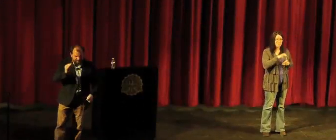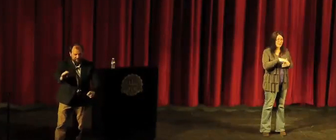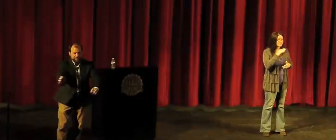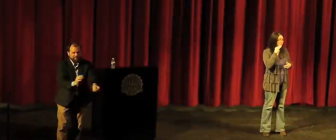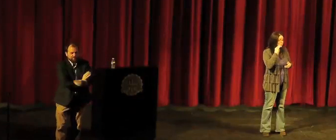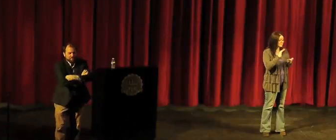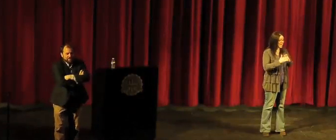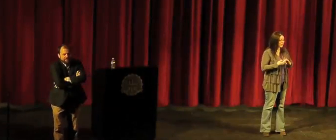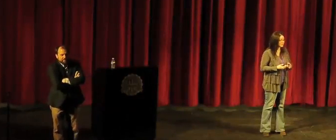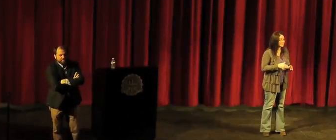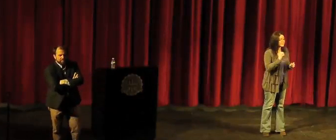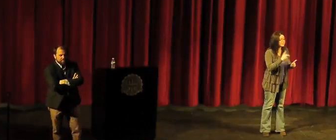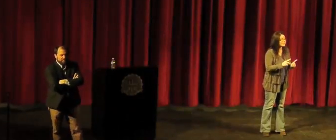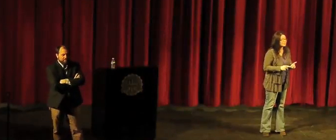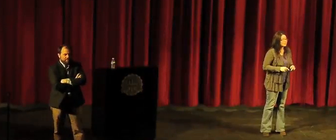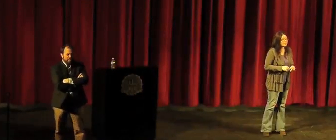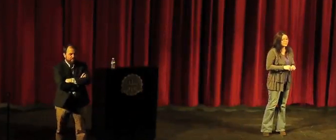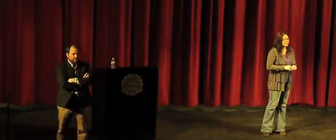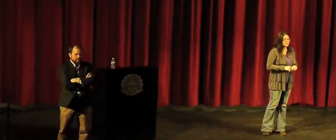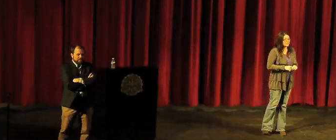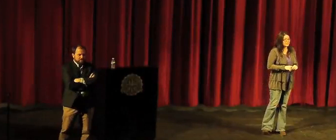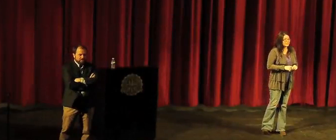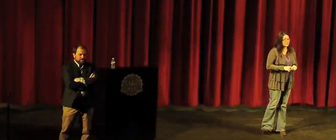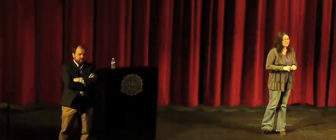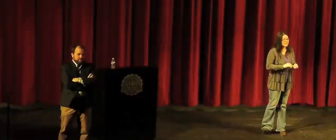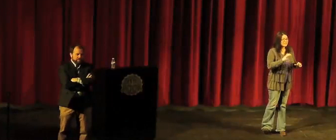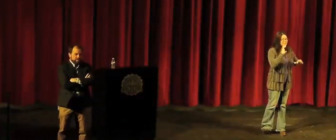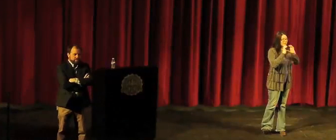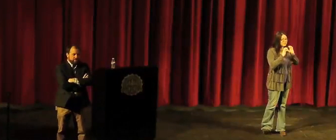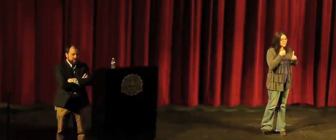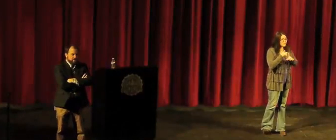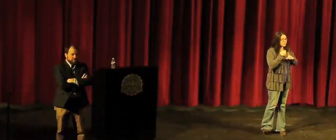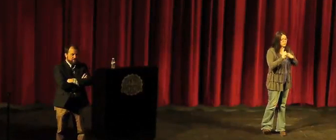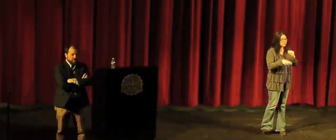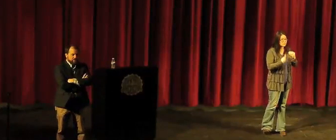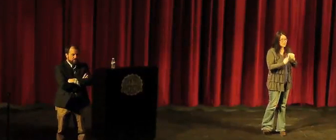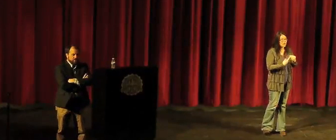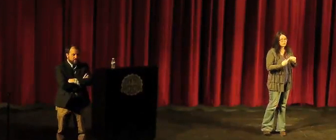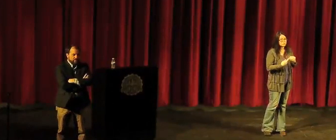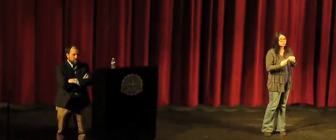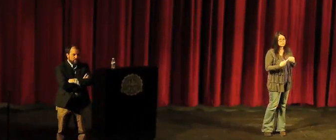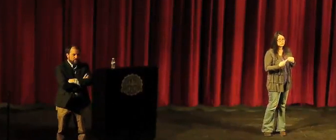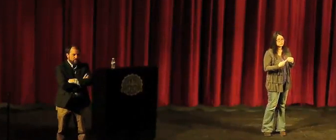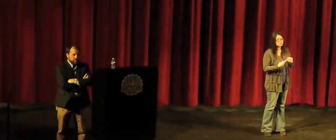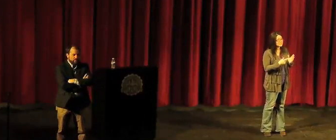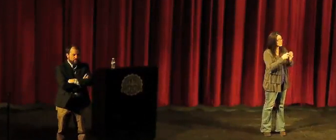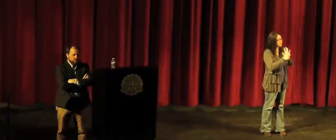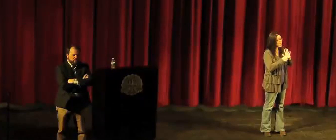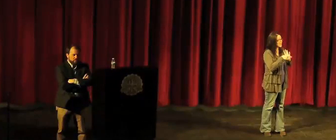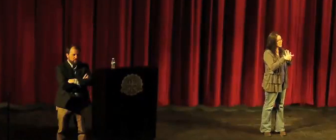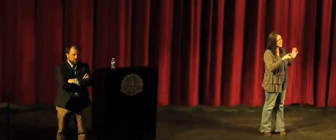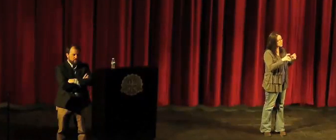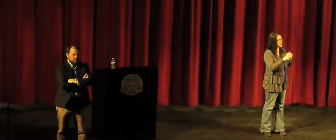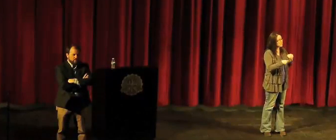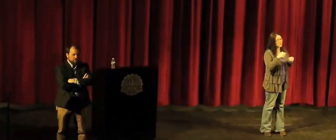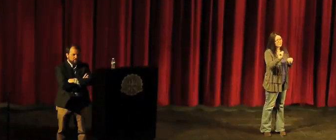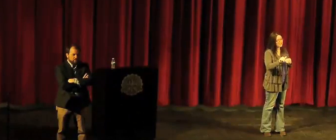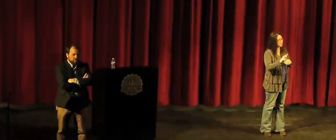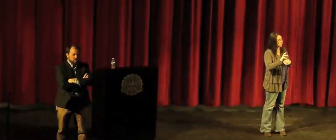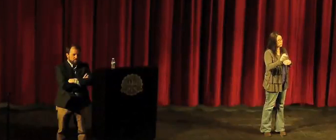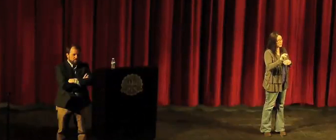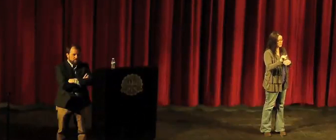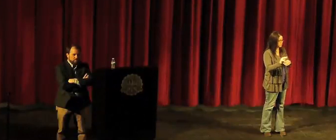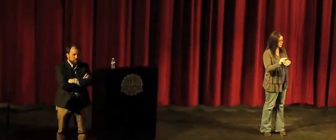cool. And the conversation was about this writing that Gladwell had done about Gretzky, and that Gretzky, it's